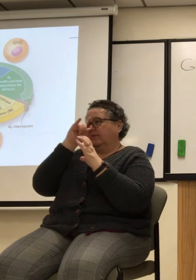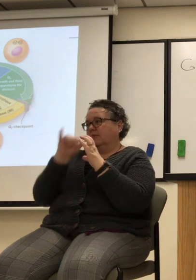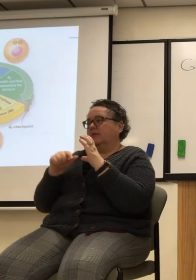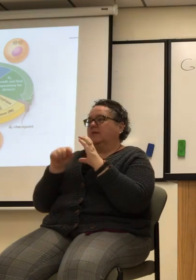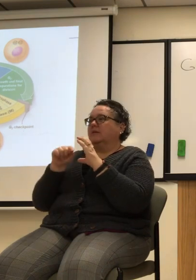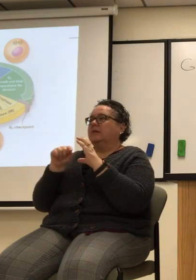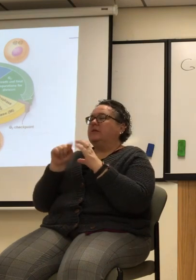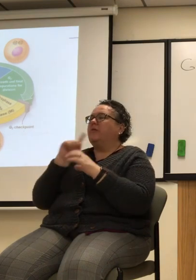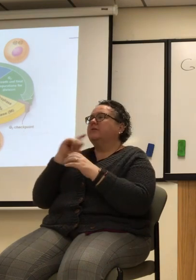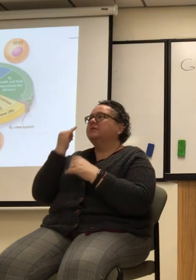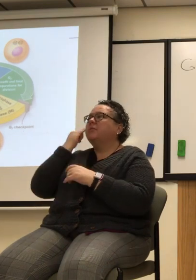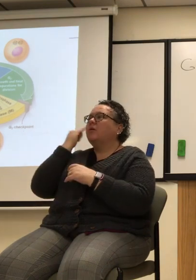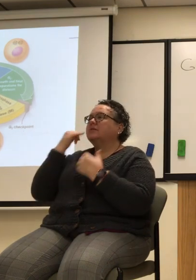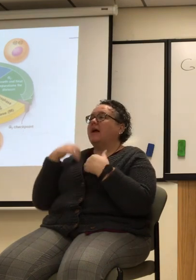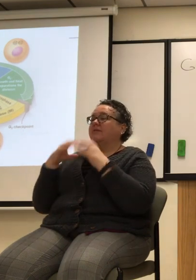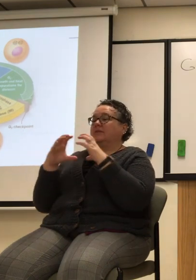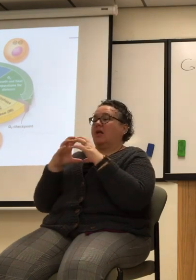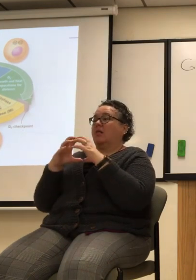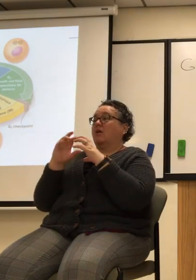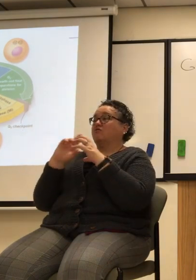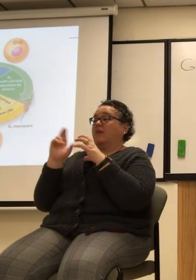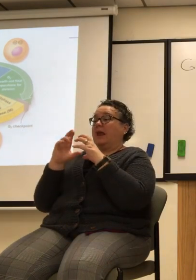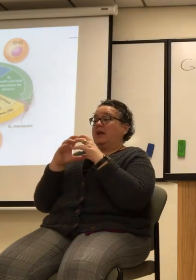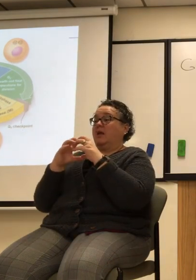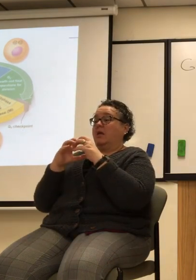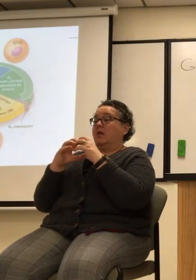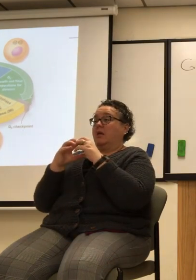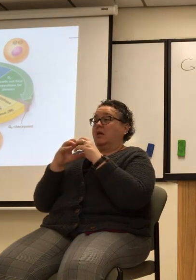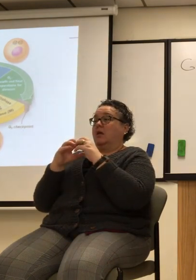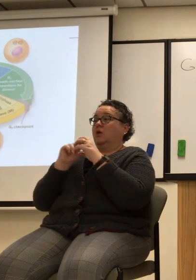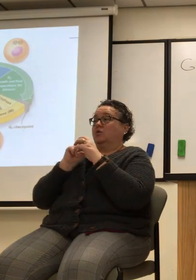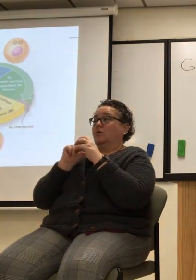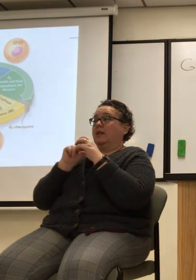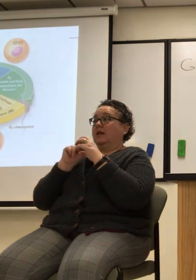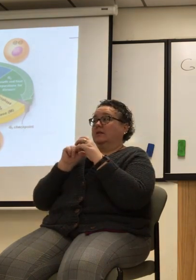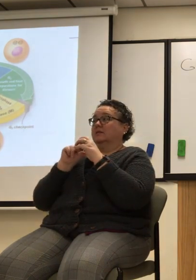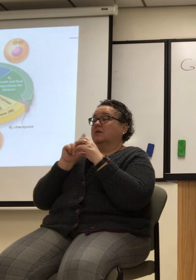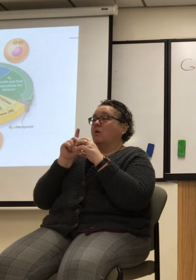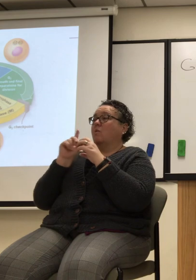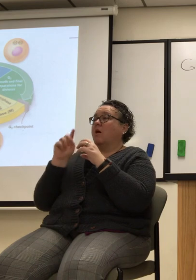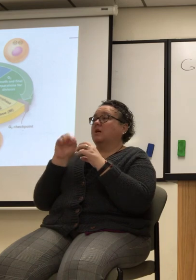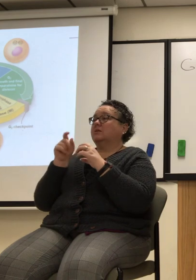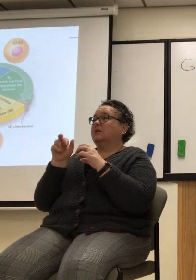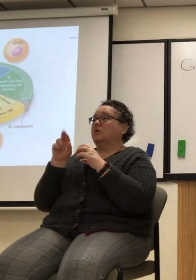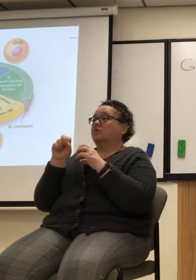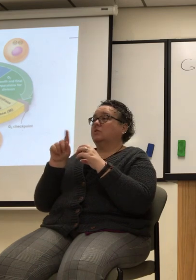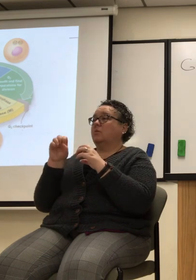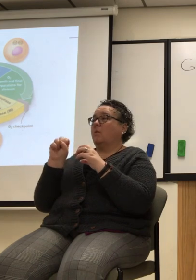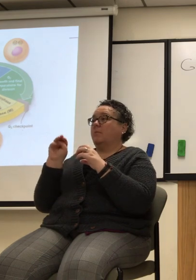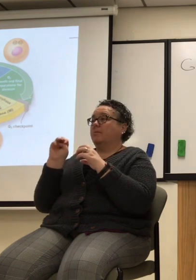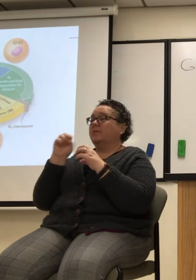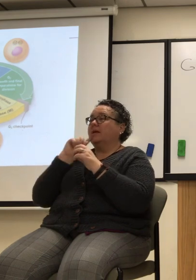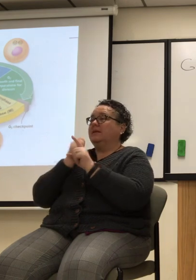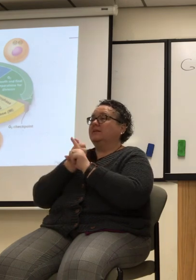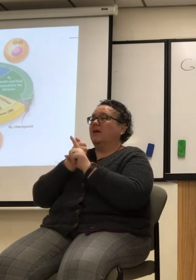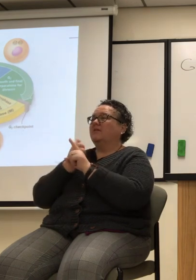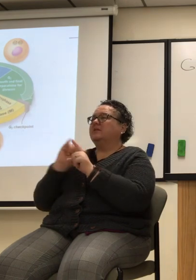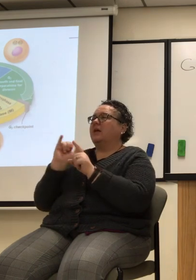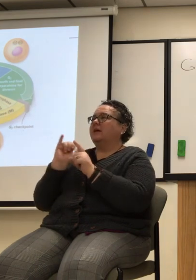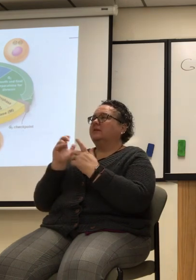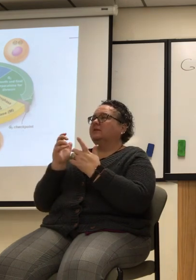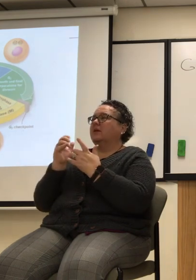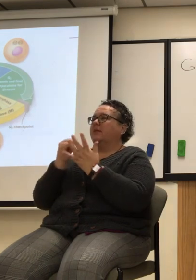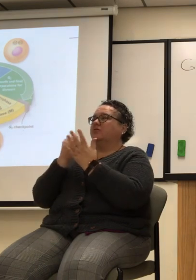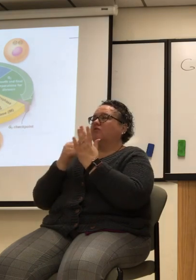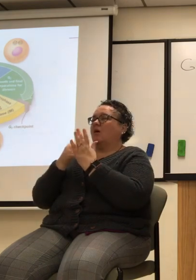so say you have a cell, it's getting ready to divide. Here's the nucleus. One centrosome is like a, okay, I'm gonna draw